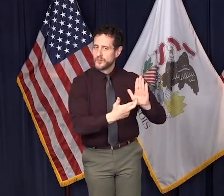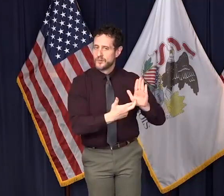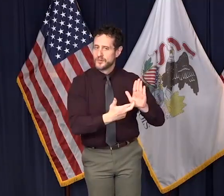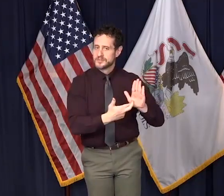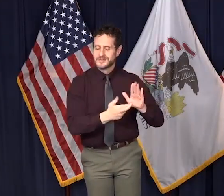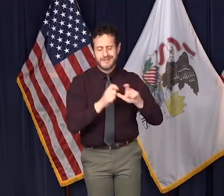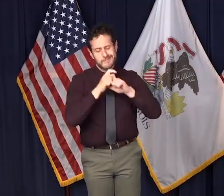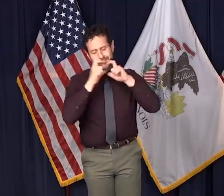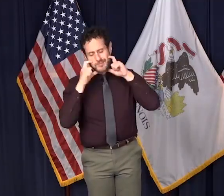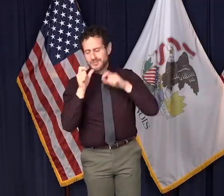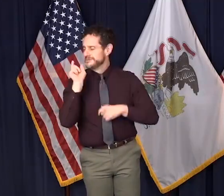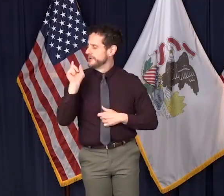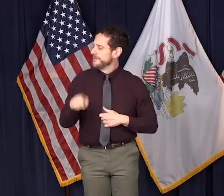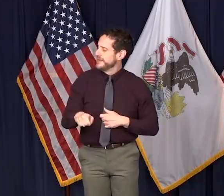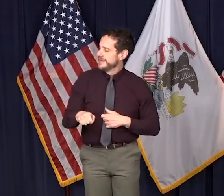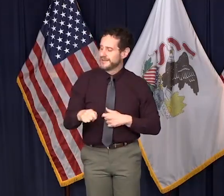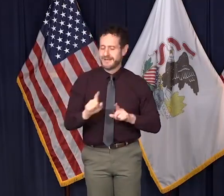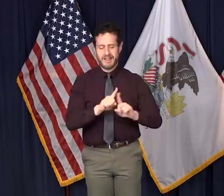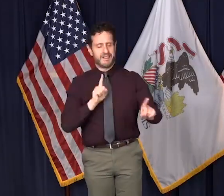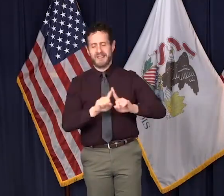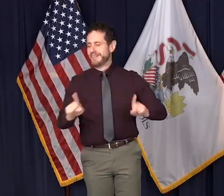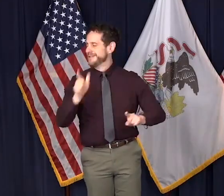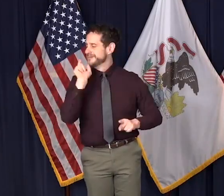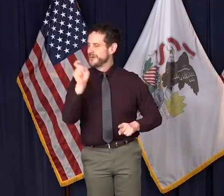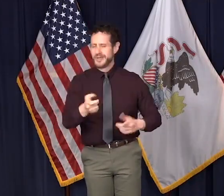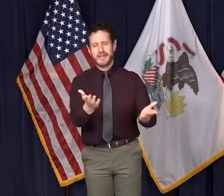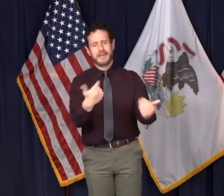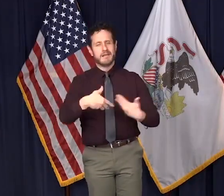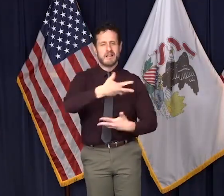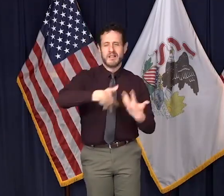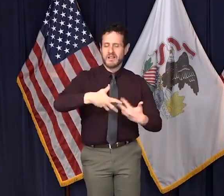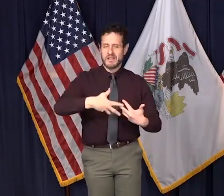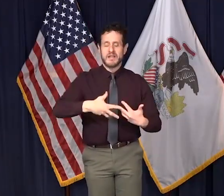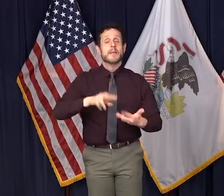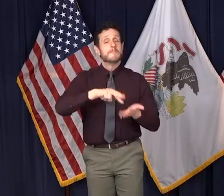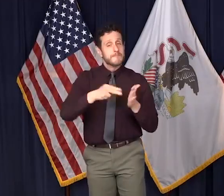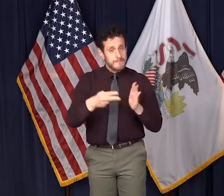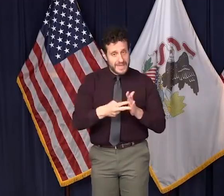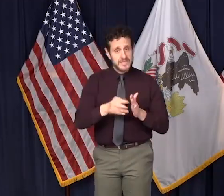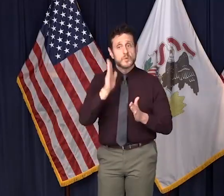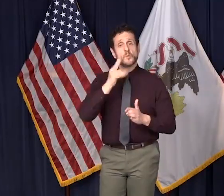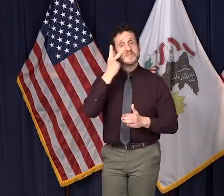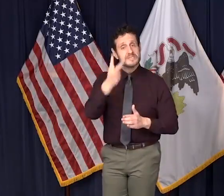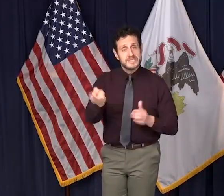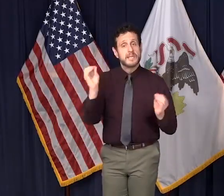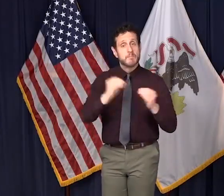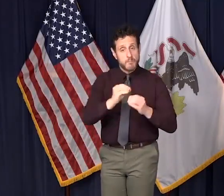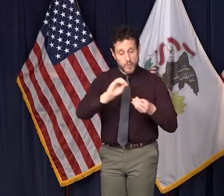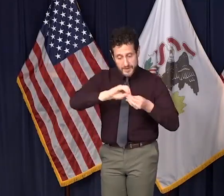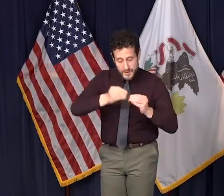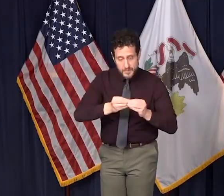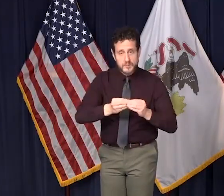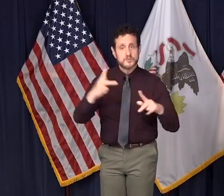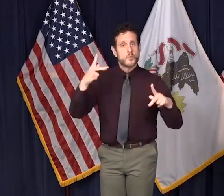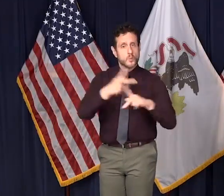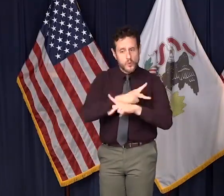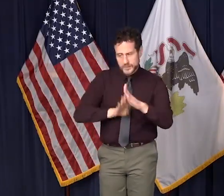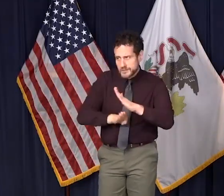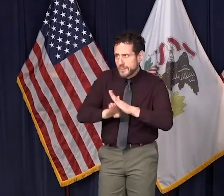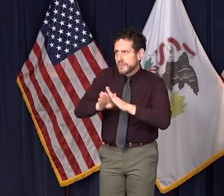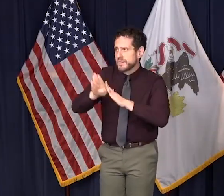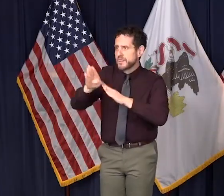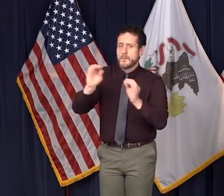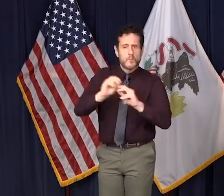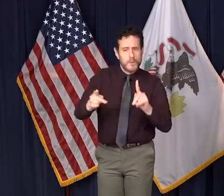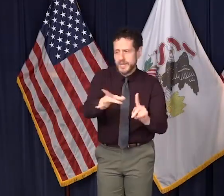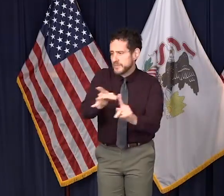the more cases we'll see. The more cases we'll see, the more dangerous it will be for people as they're trying